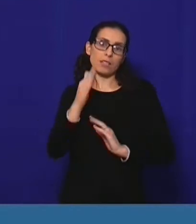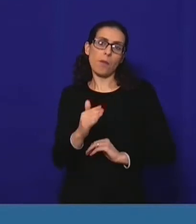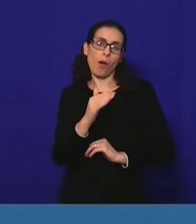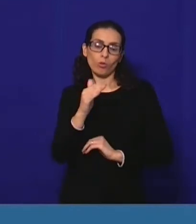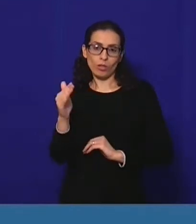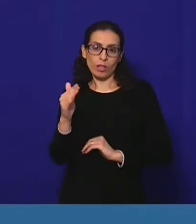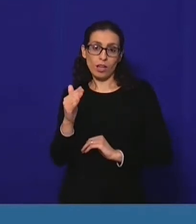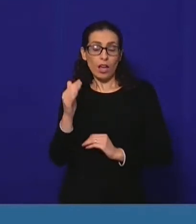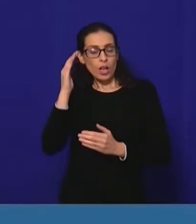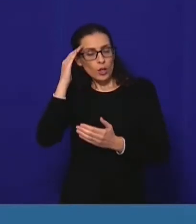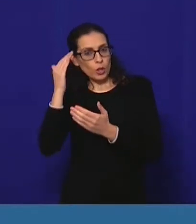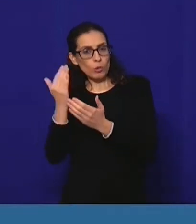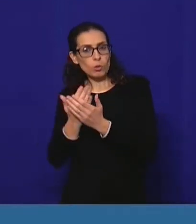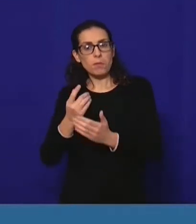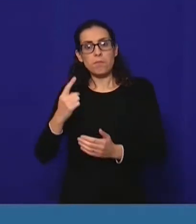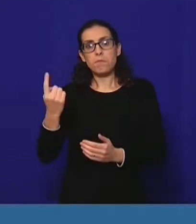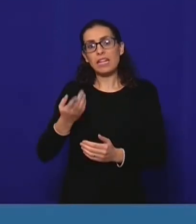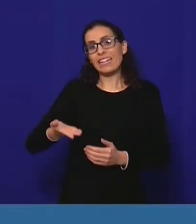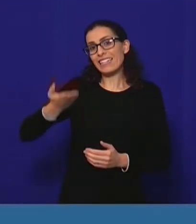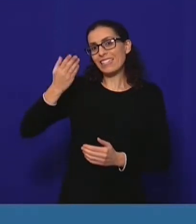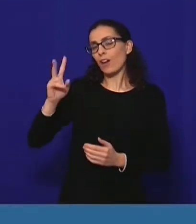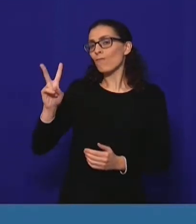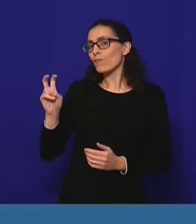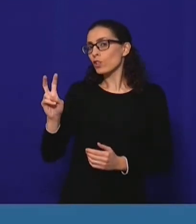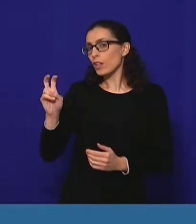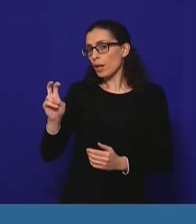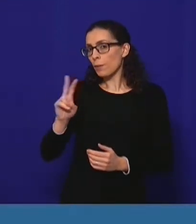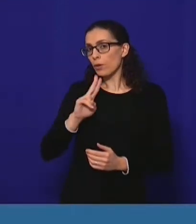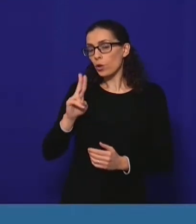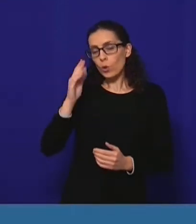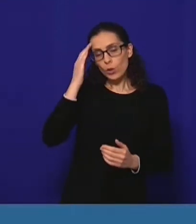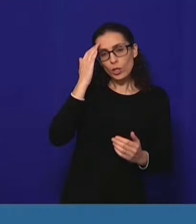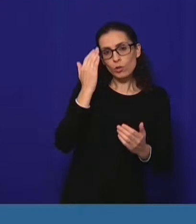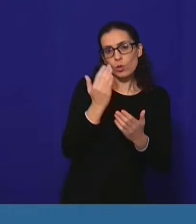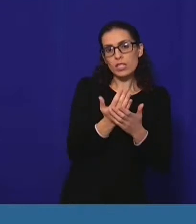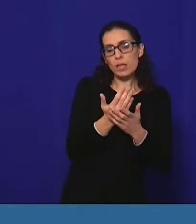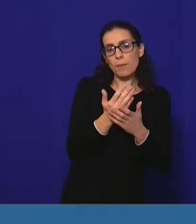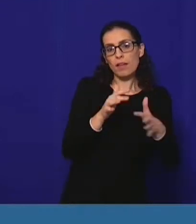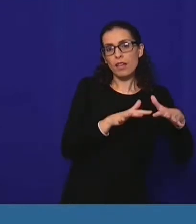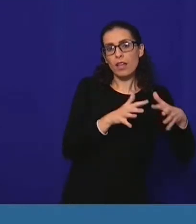dawk li huma l-iktar vulnerabbli u li nipproteġu s-sistema tas-saħħa.